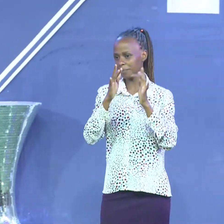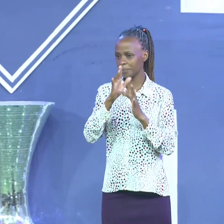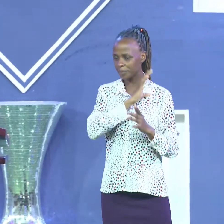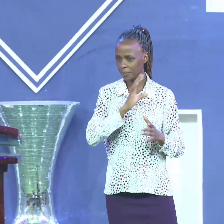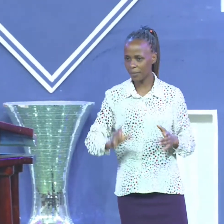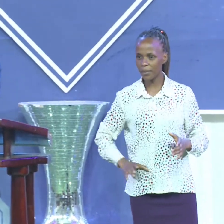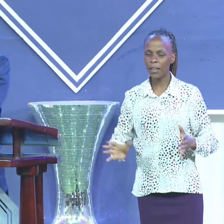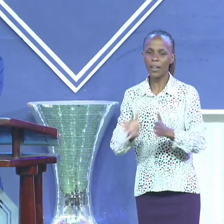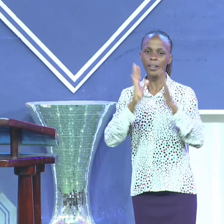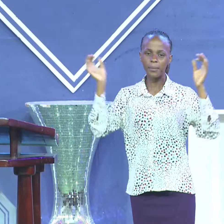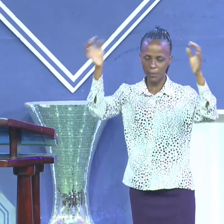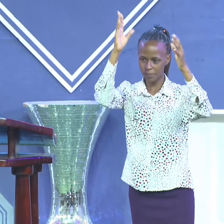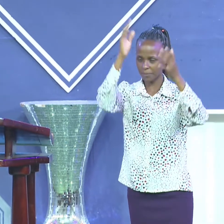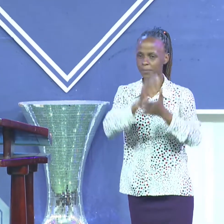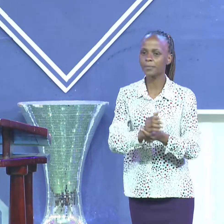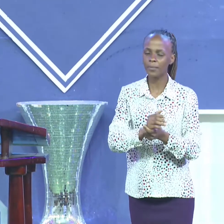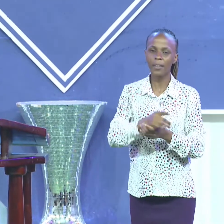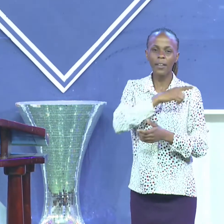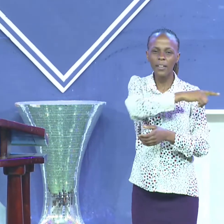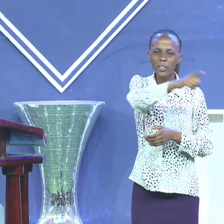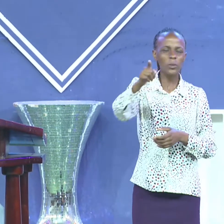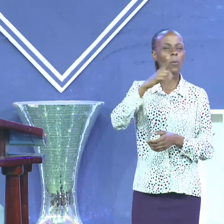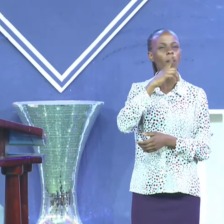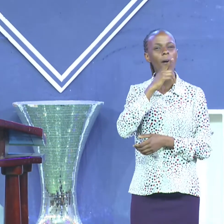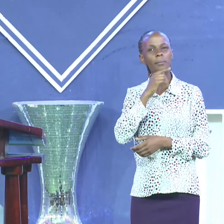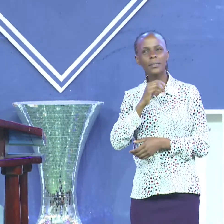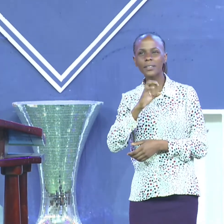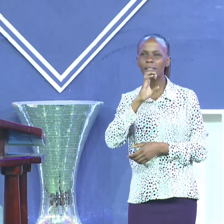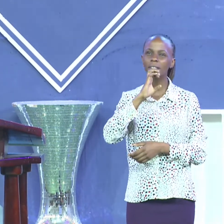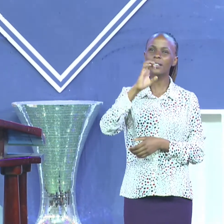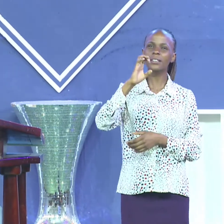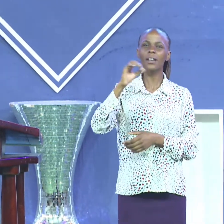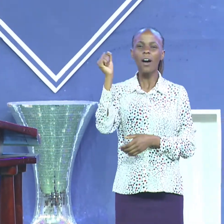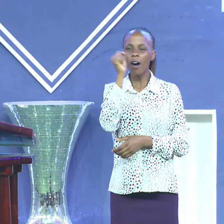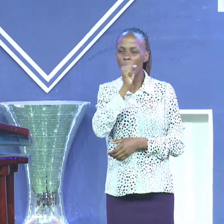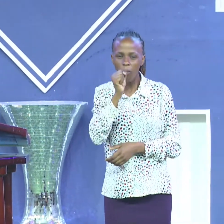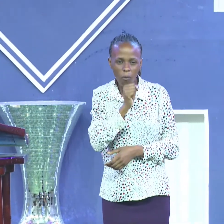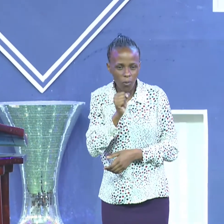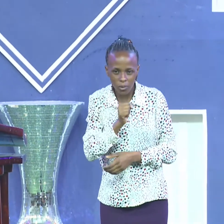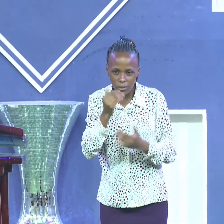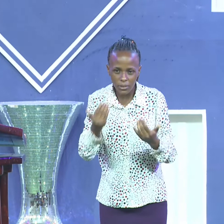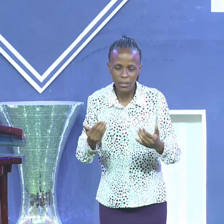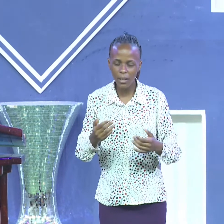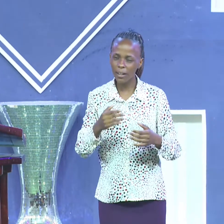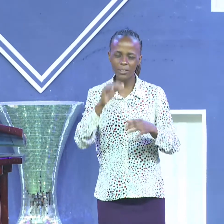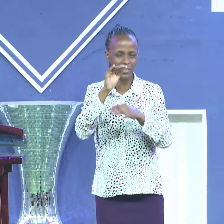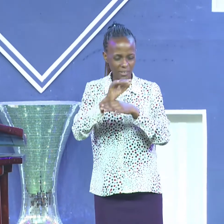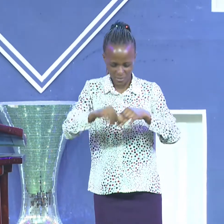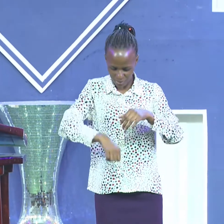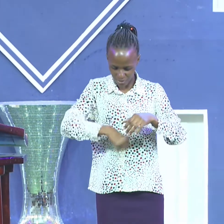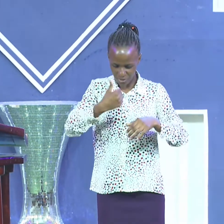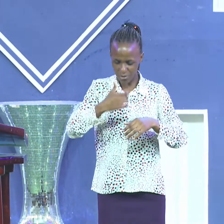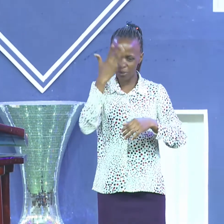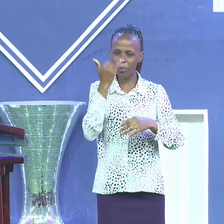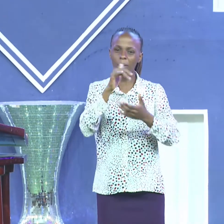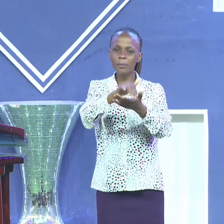Amen. Hallelujah. Amen. You're a man and you've grown old. And you're wondering why you're